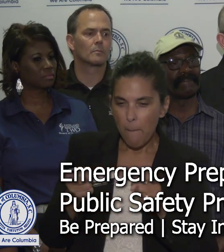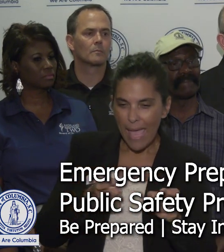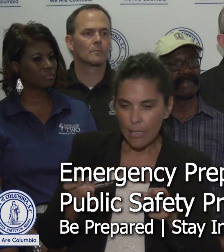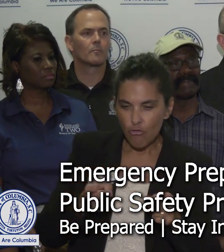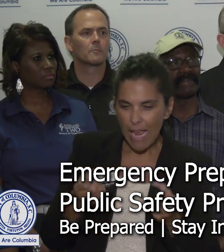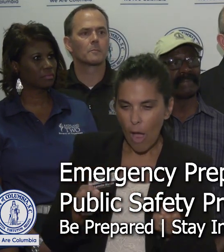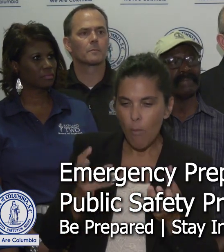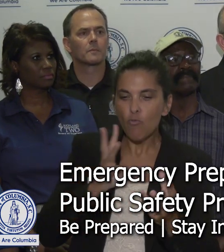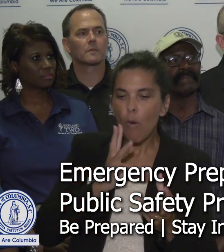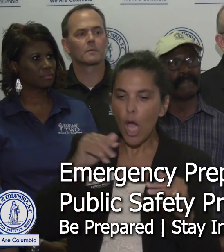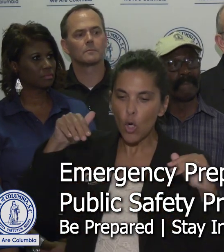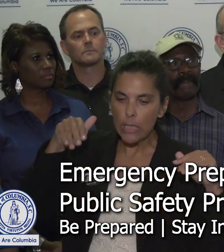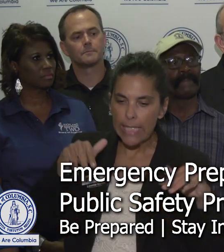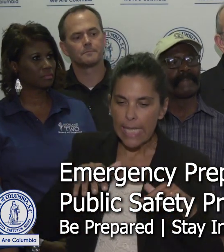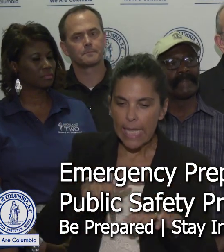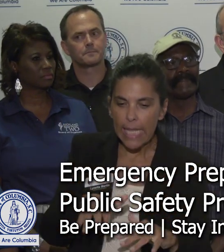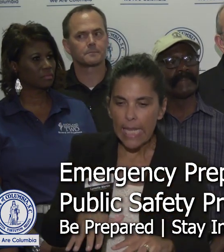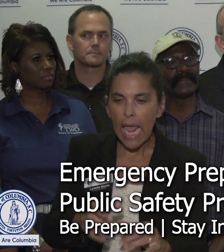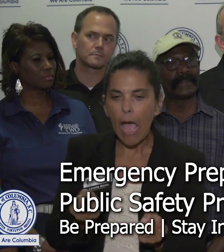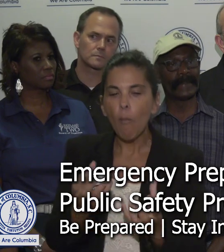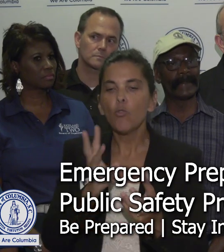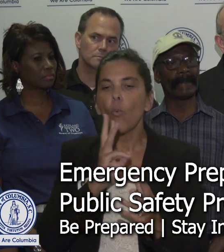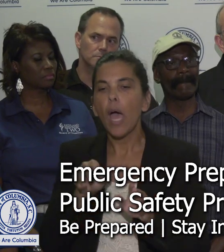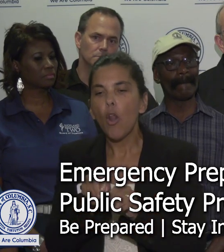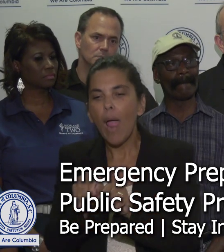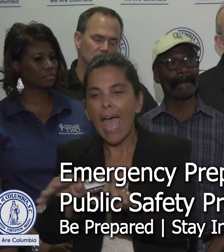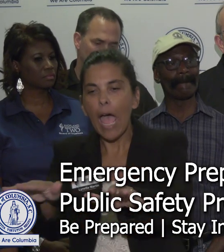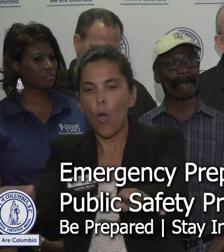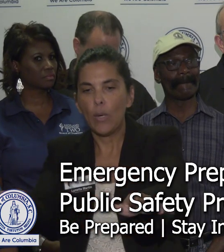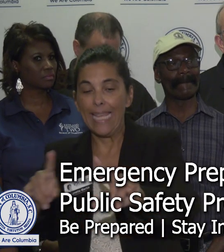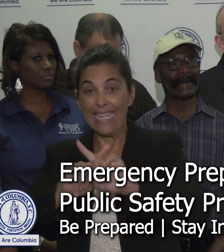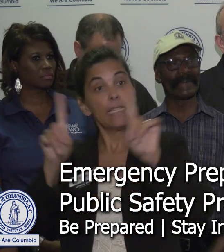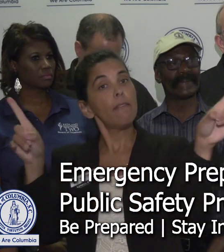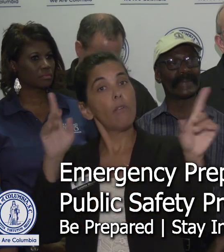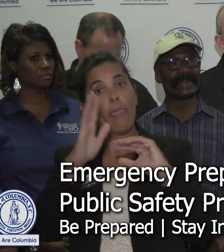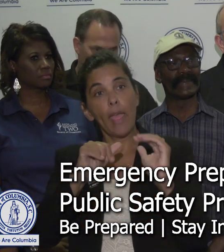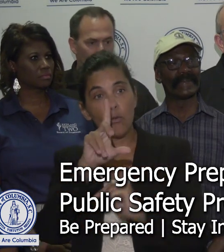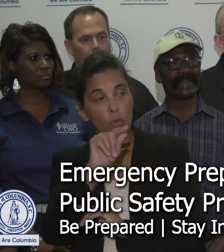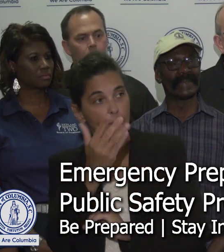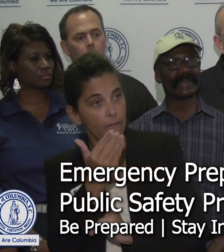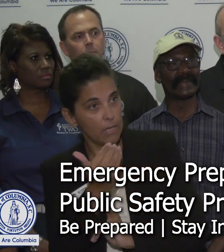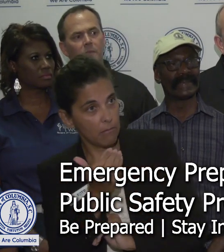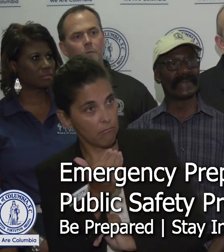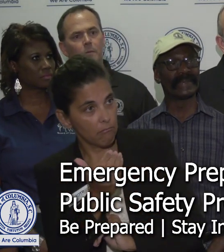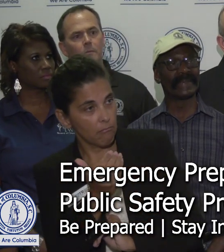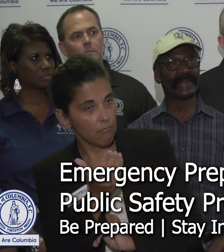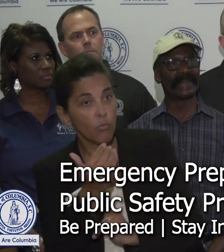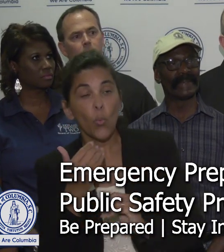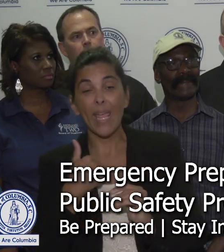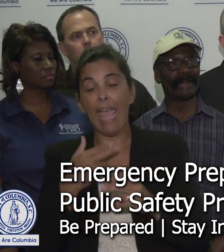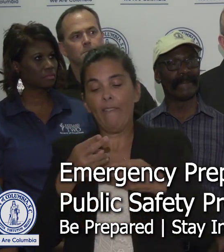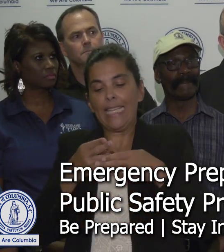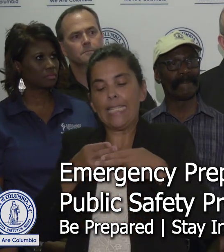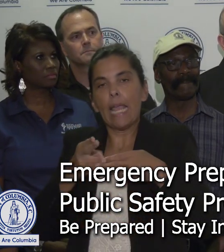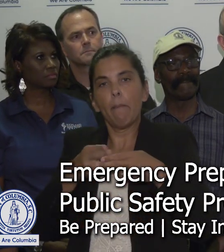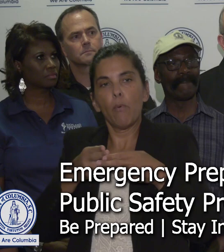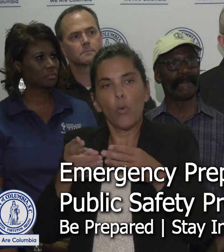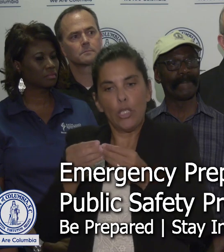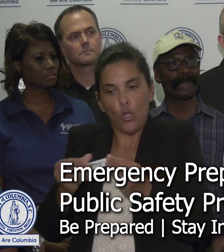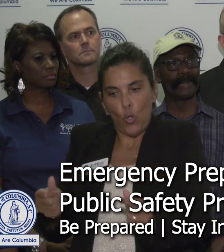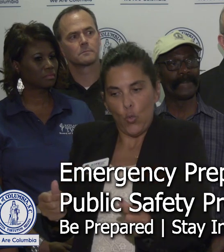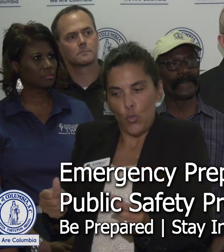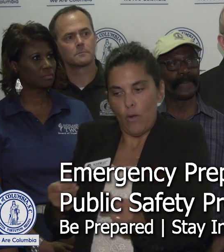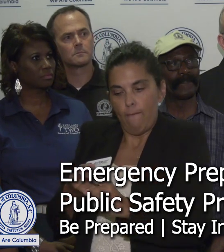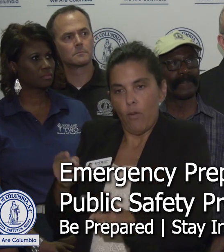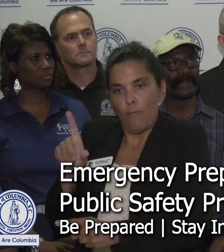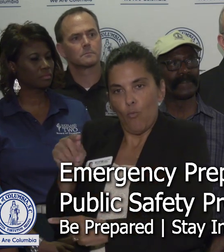into that canal system in a different way than we were in 2015. We have a temporary solution from the flooding that